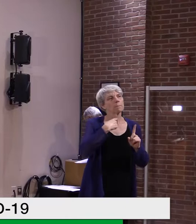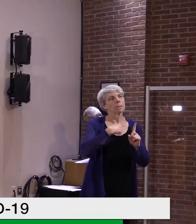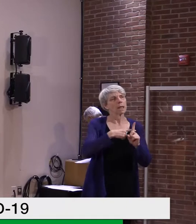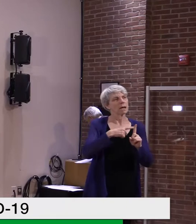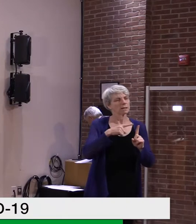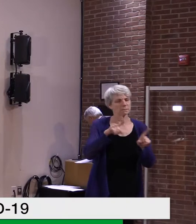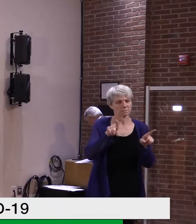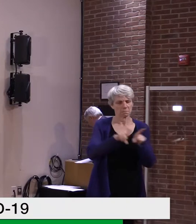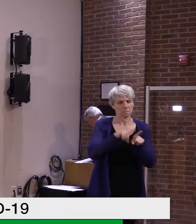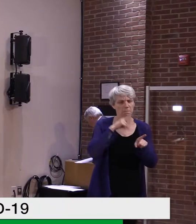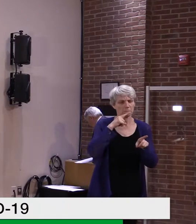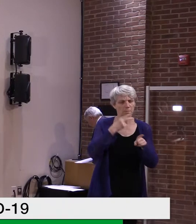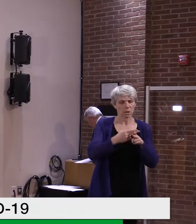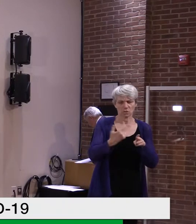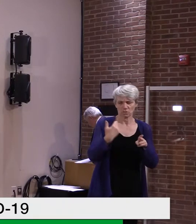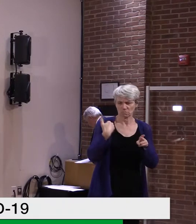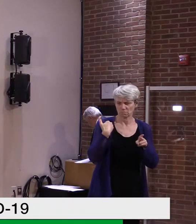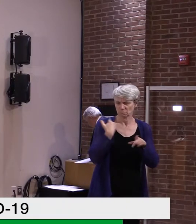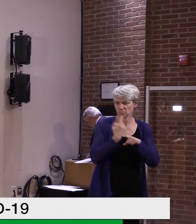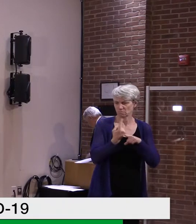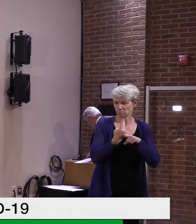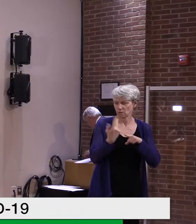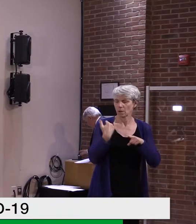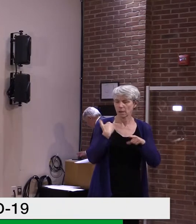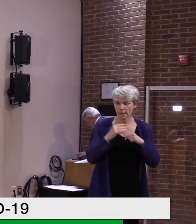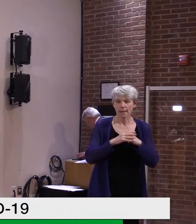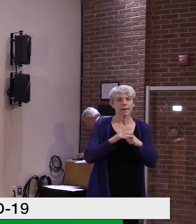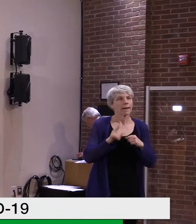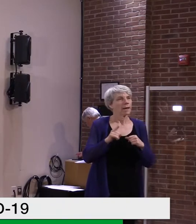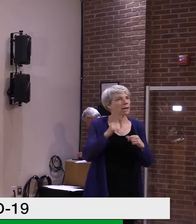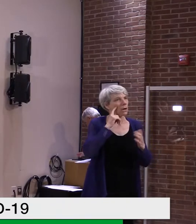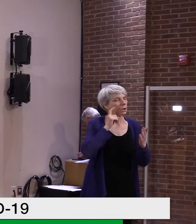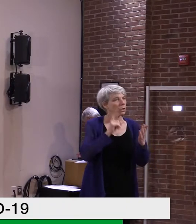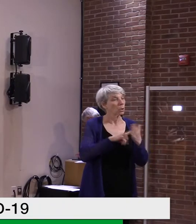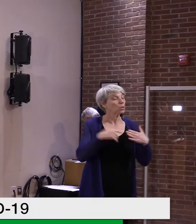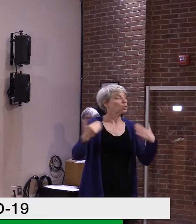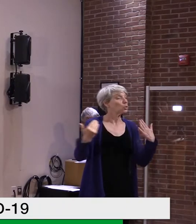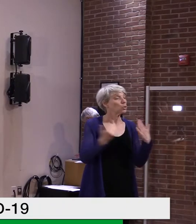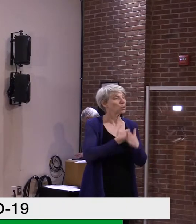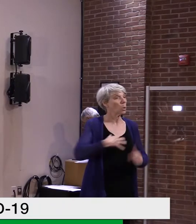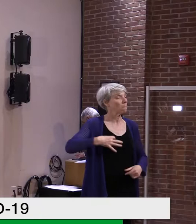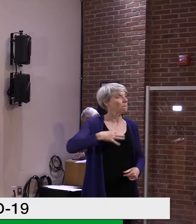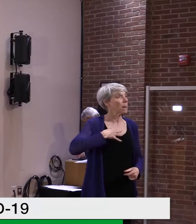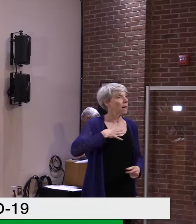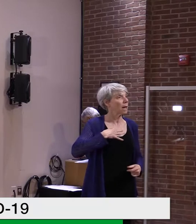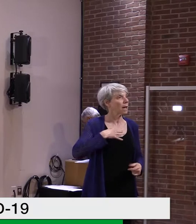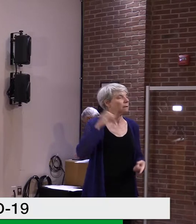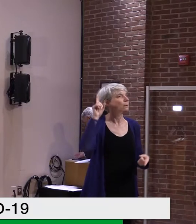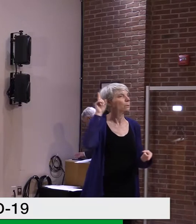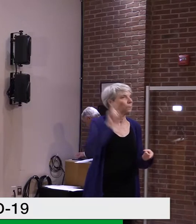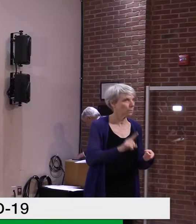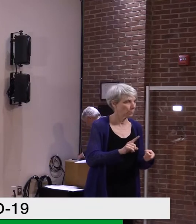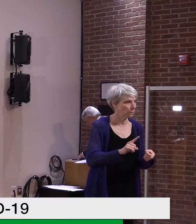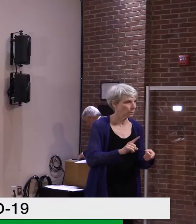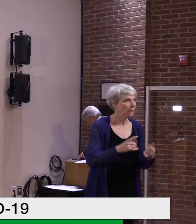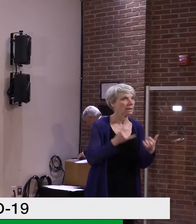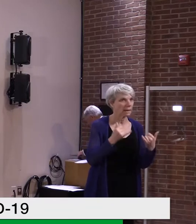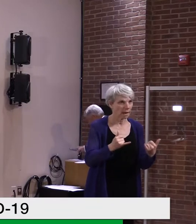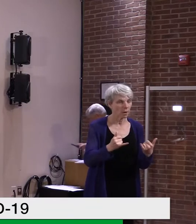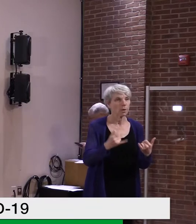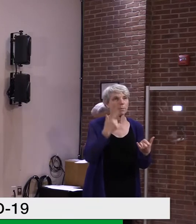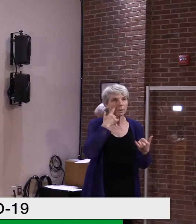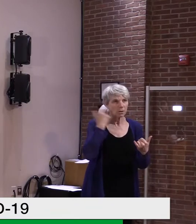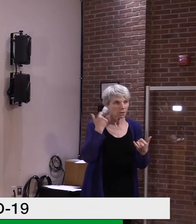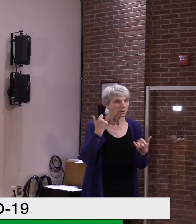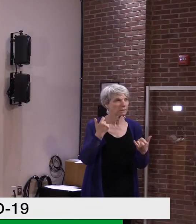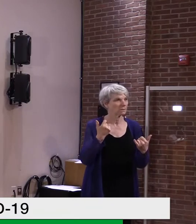shared previously, there was a steep decline in new claims and continued claims as we begin and have